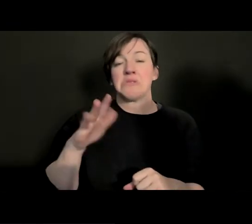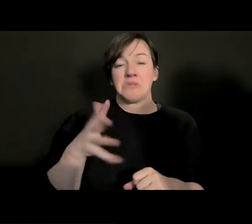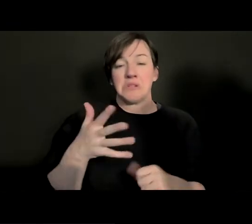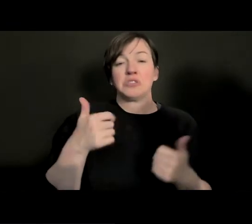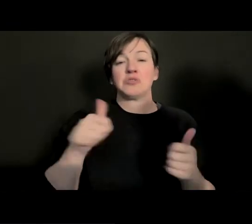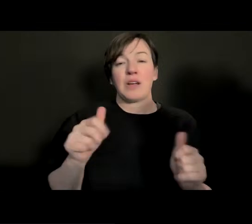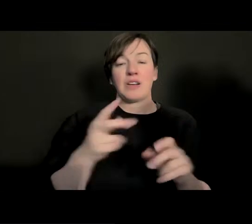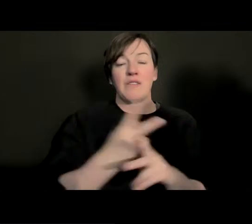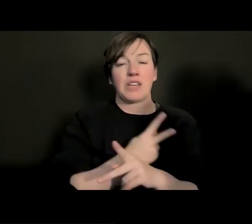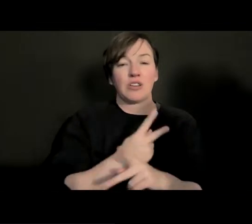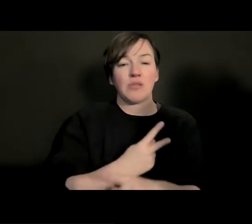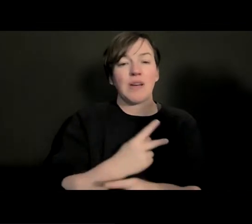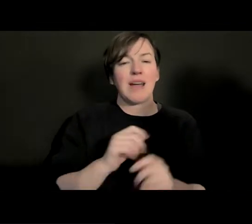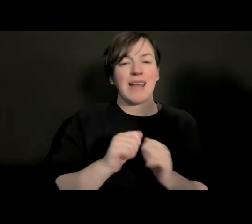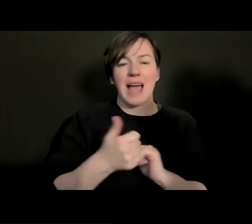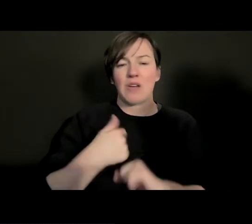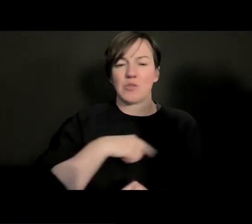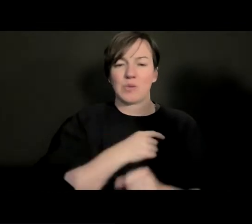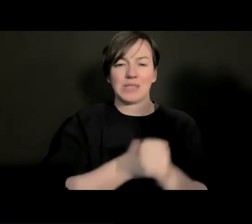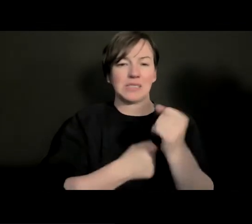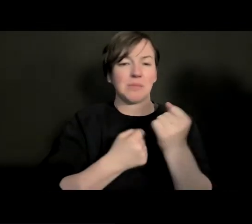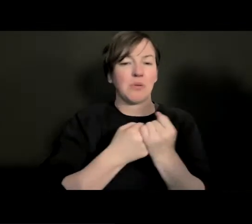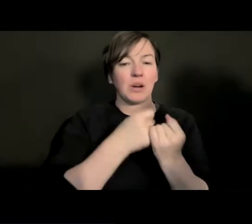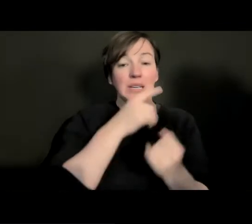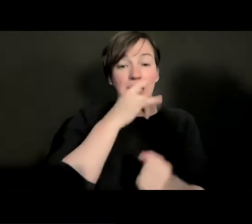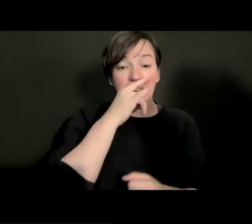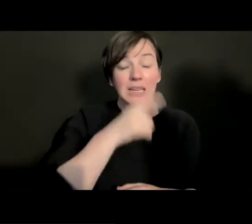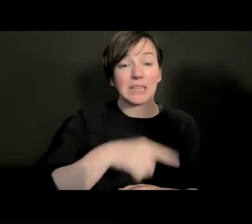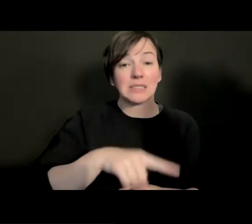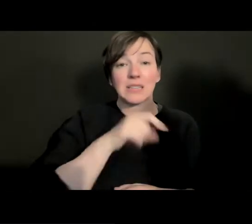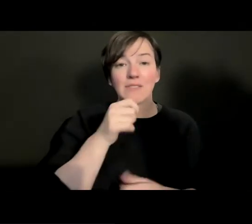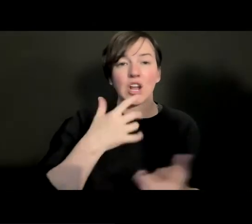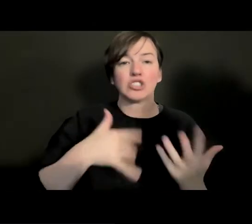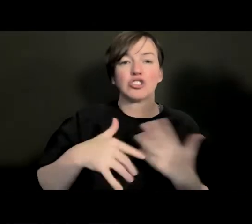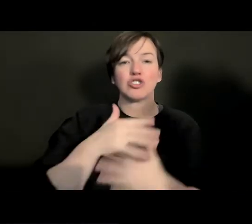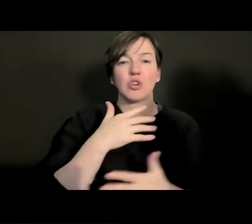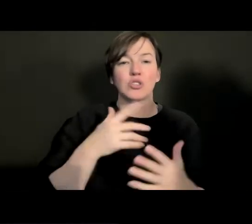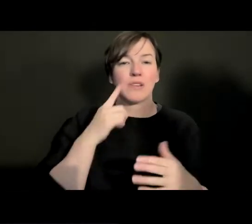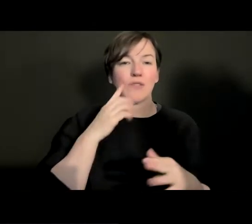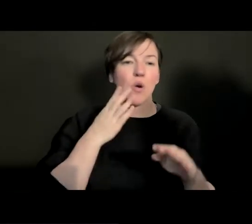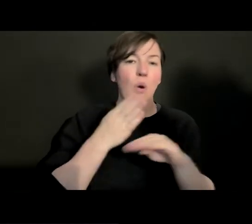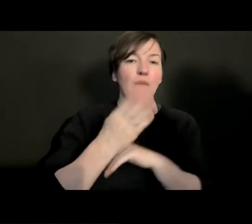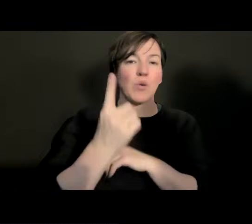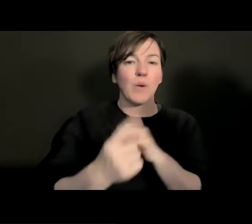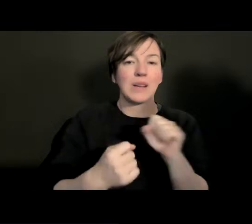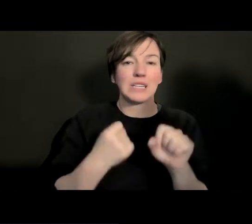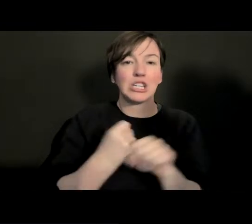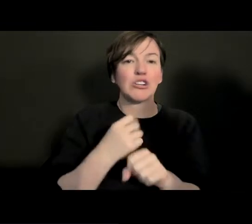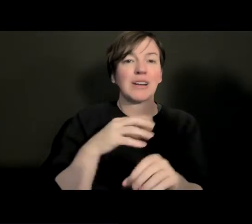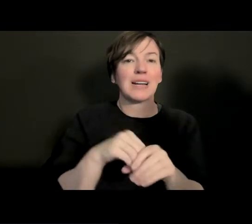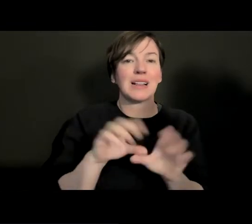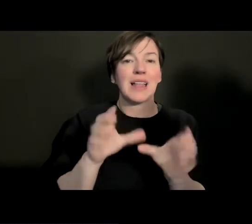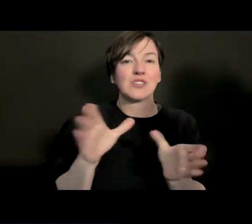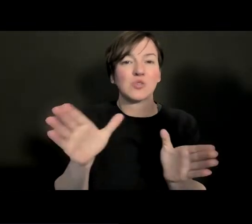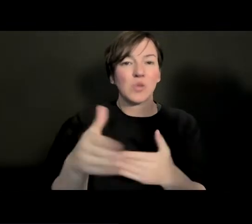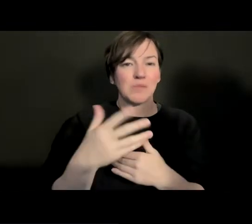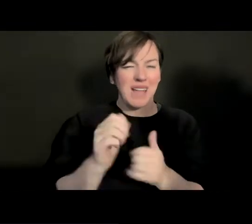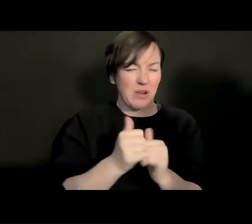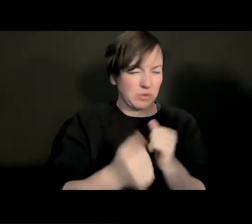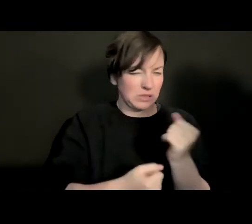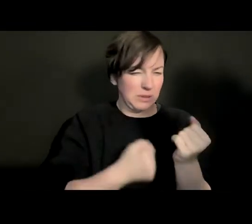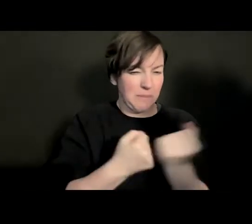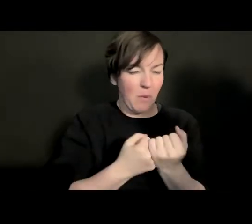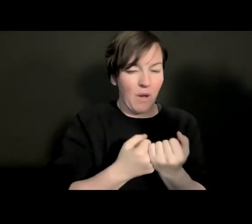figure out, how do we support kids who have not been socialized for over a year in classrooms? And so it wasn't